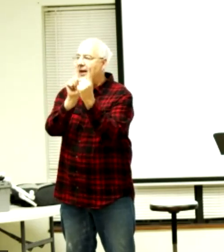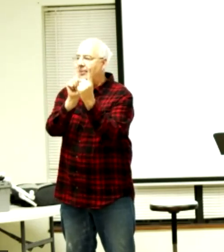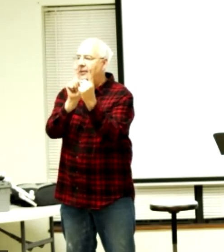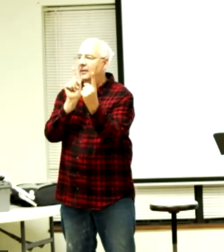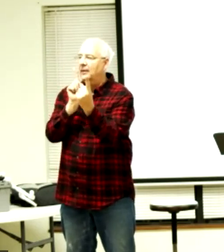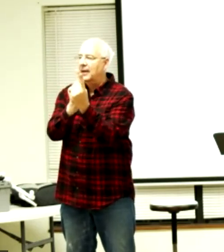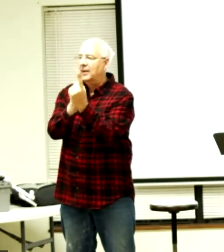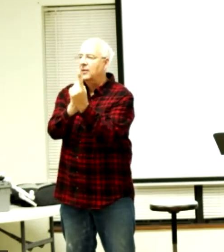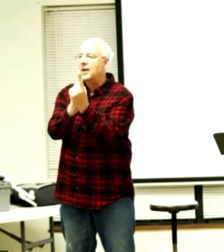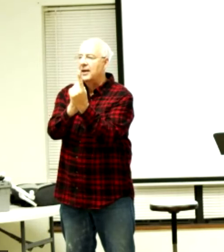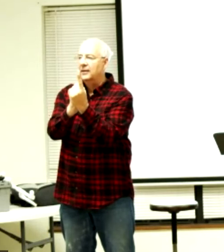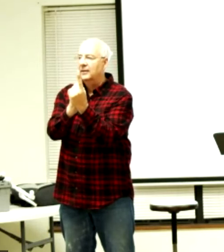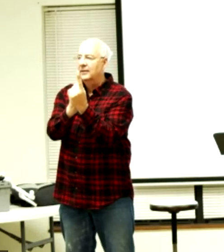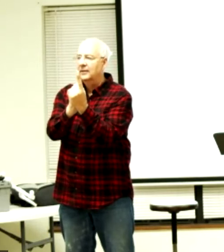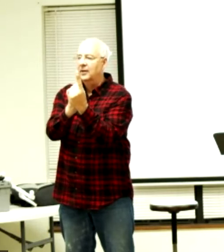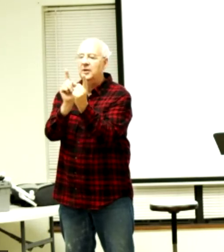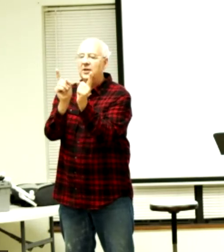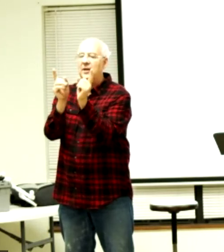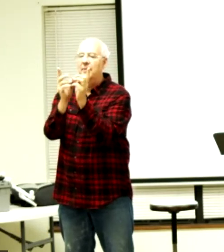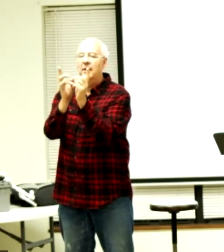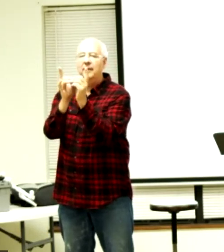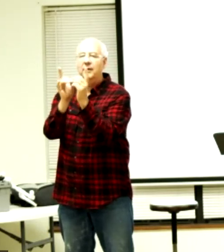up, and you're meeting. You're touching in the middle of your